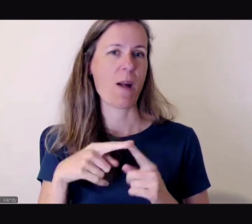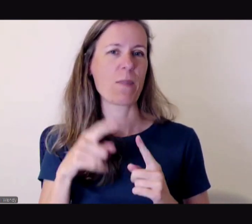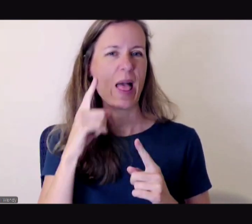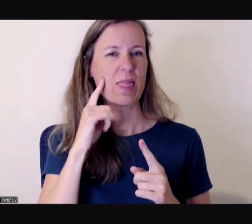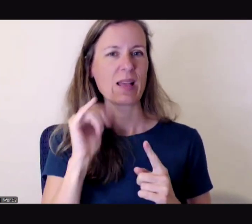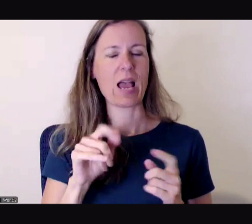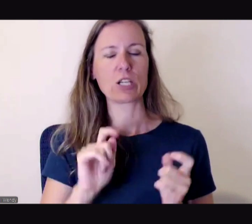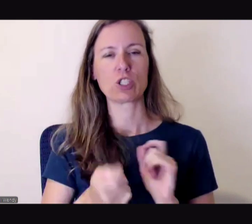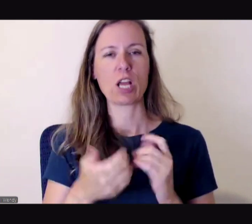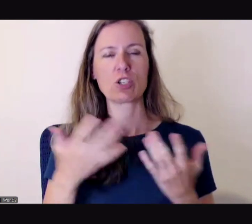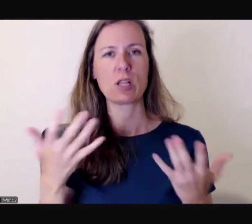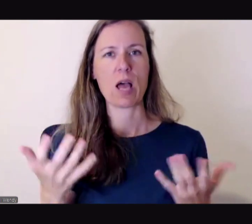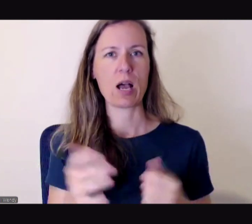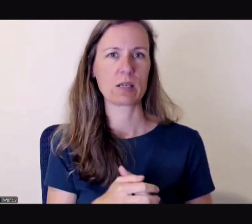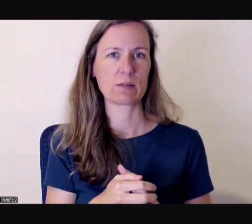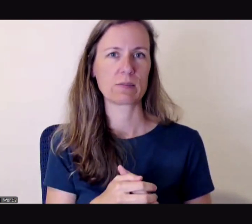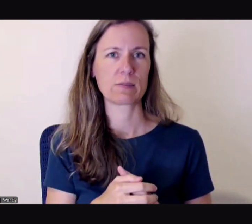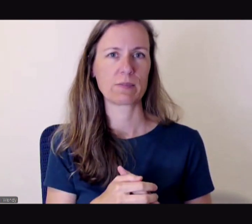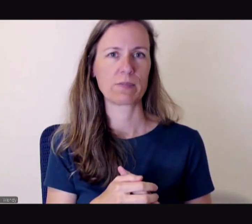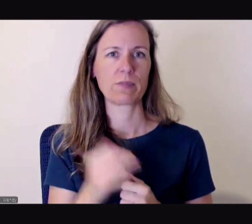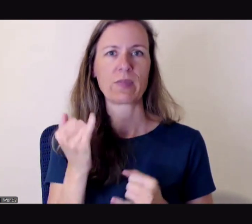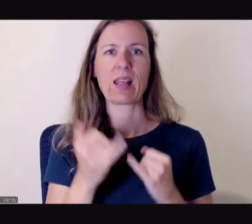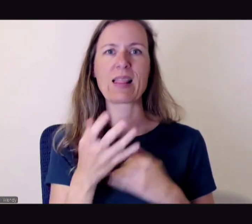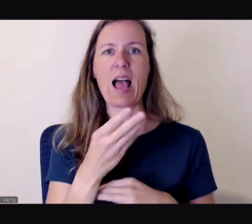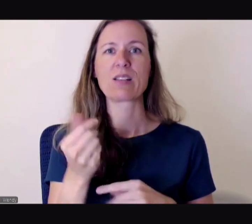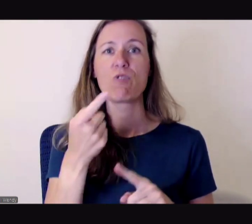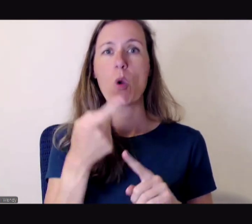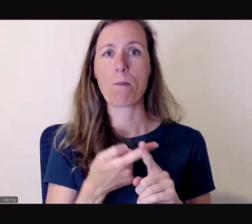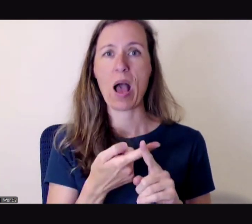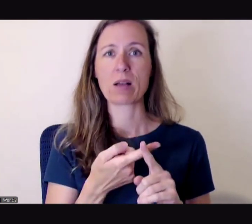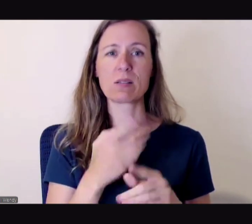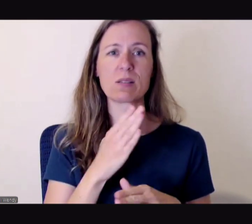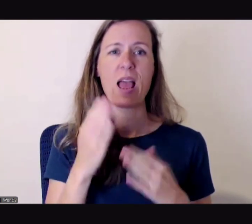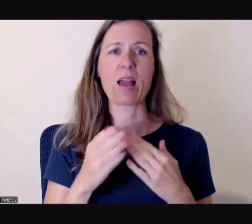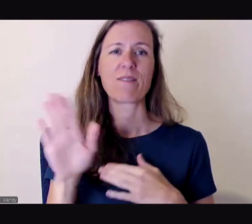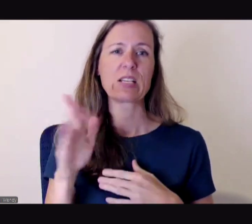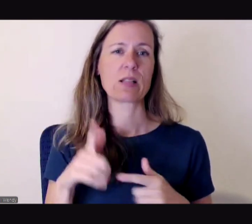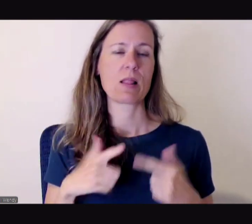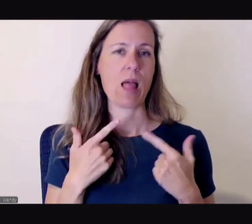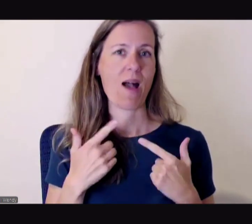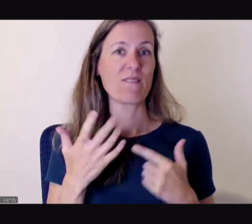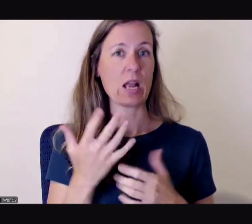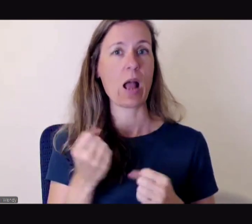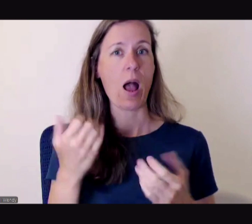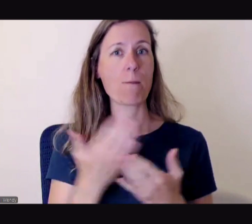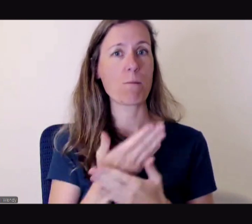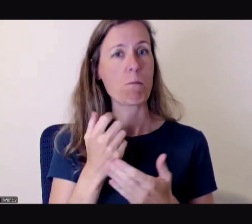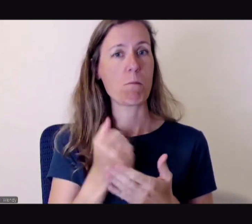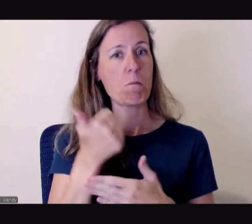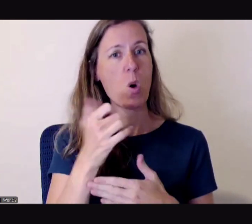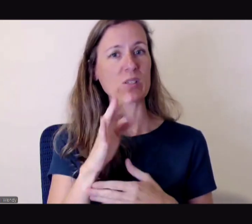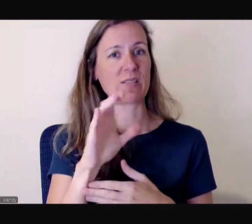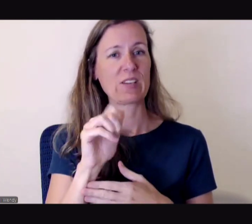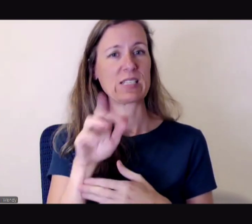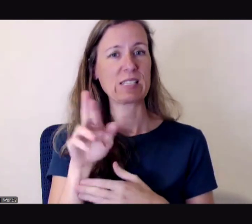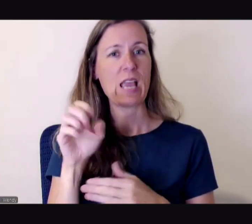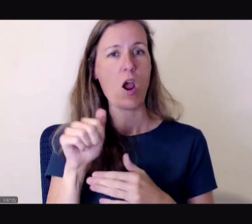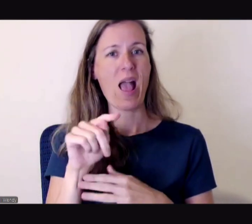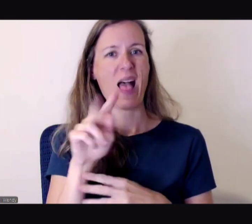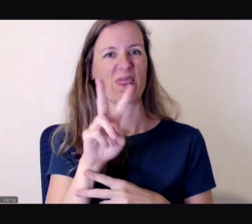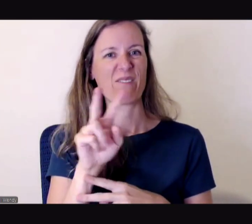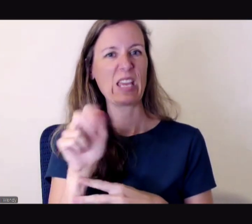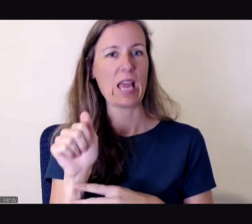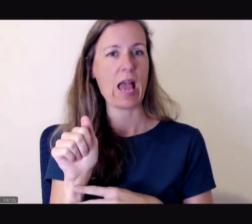And for the past few months, for the end of his life, he got most of his care at the VA. And I don't want to